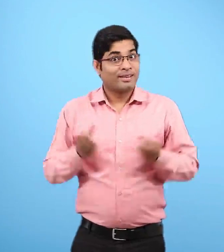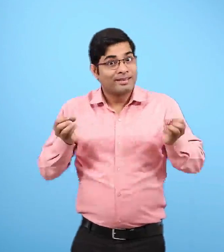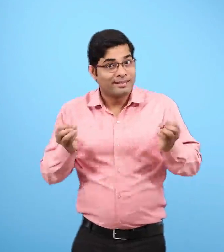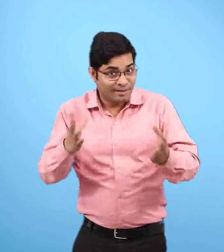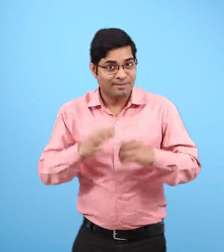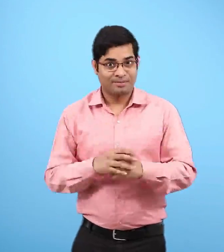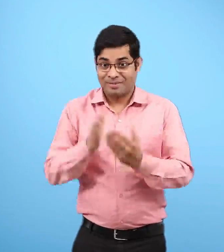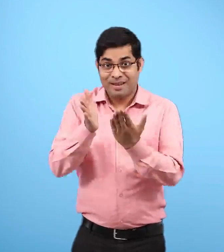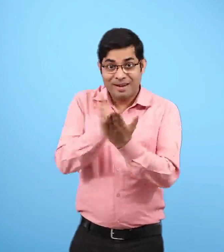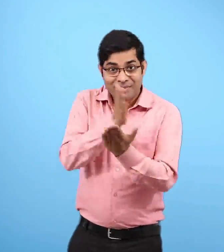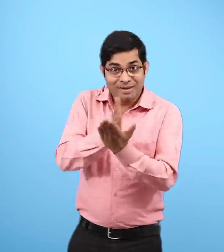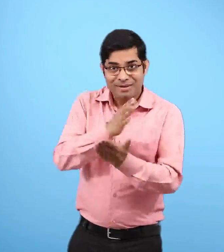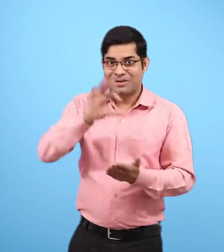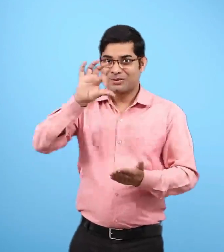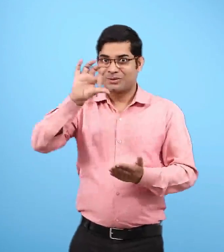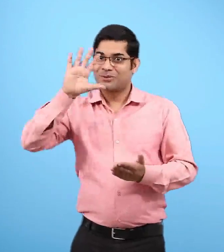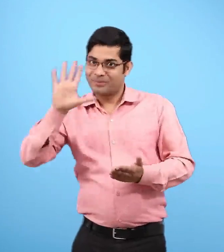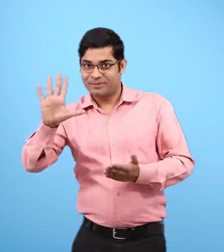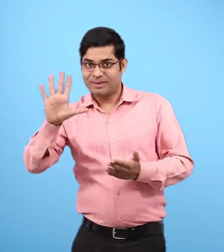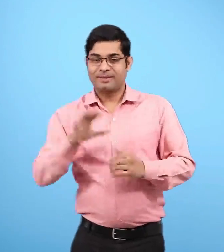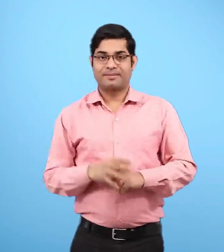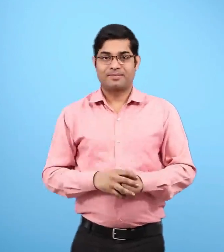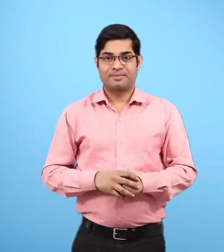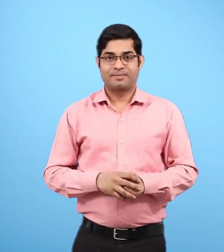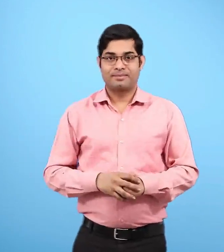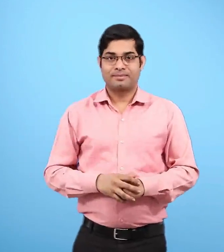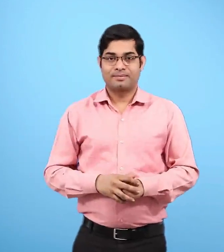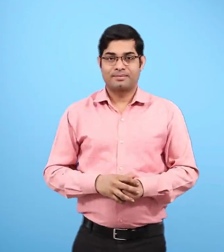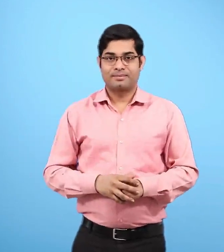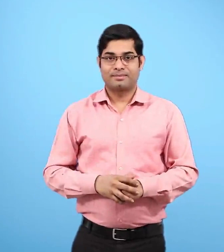Let's begin reading page 95.